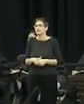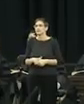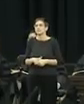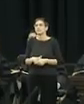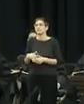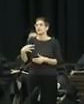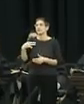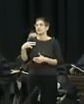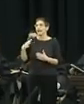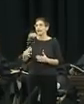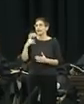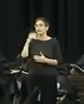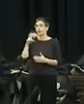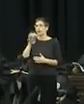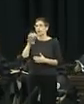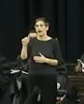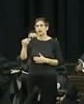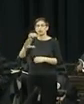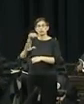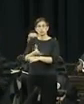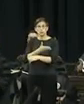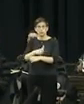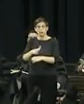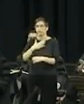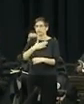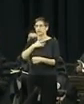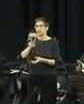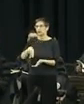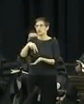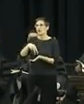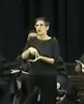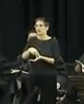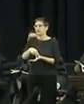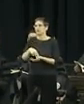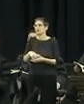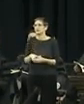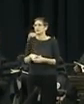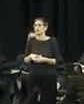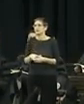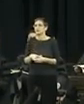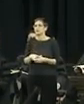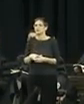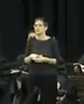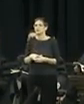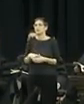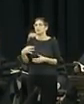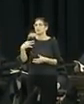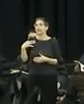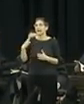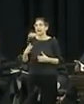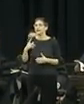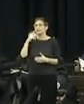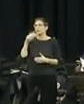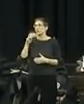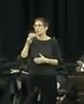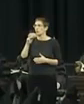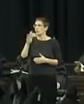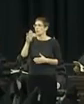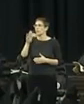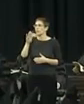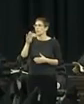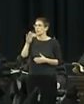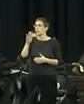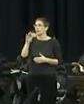Will the candidates for the Bachelor of Music please rise? Will the candidates for the Bachelor of